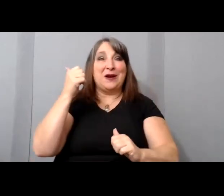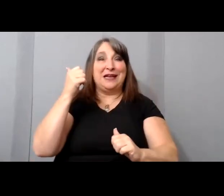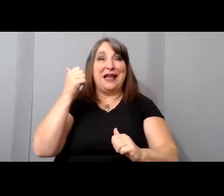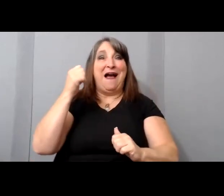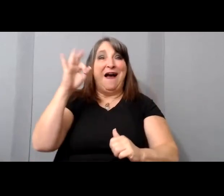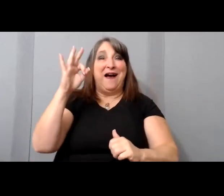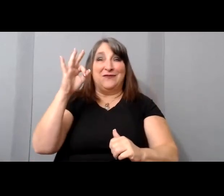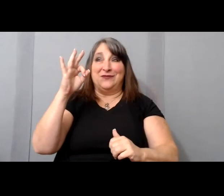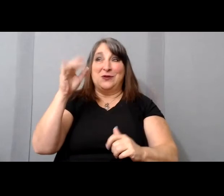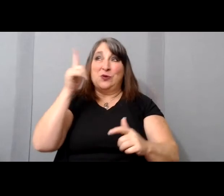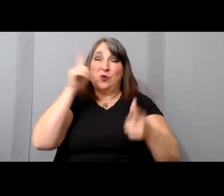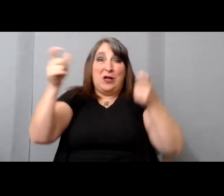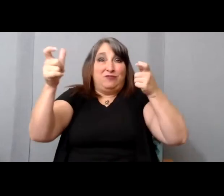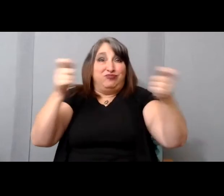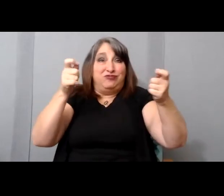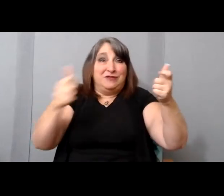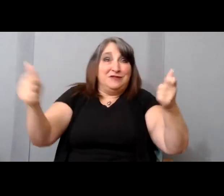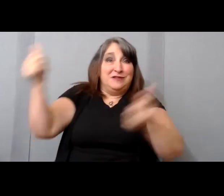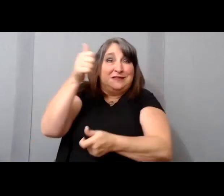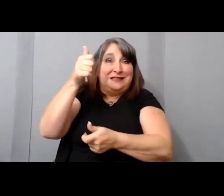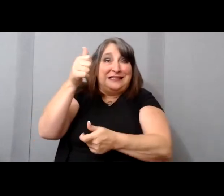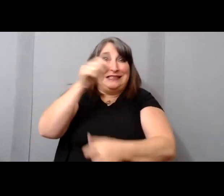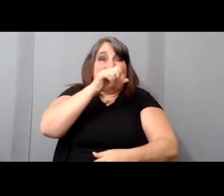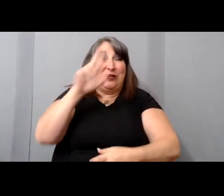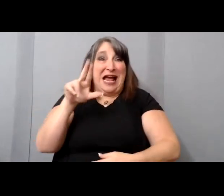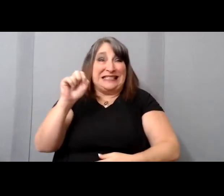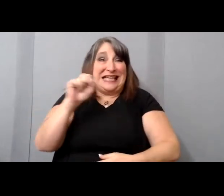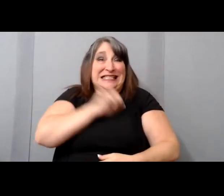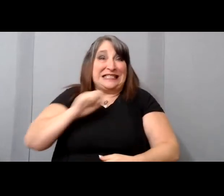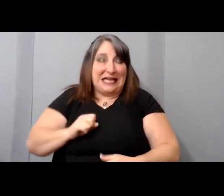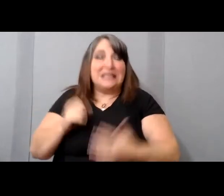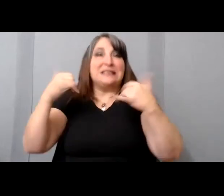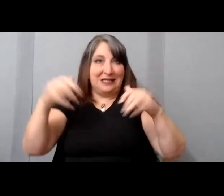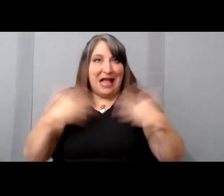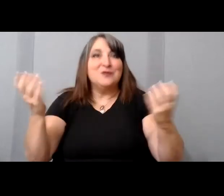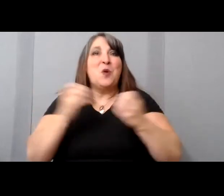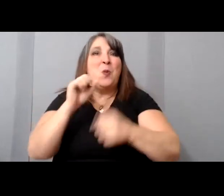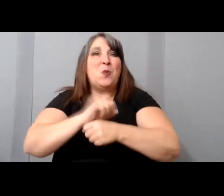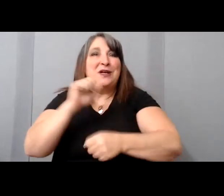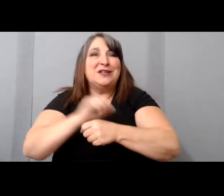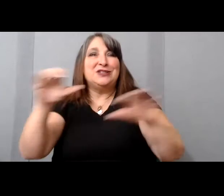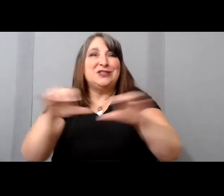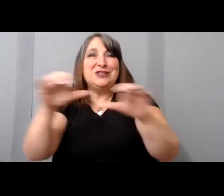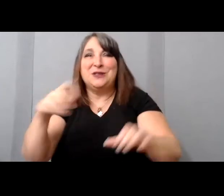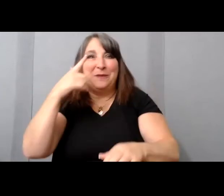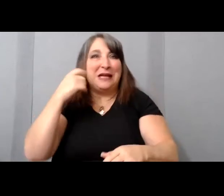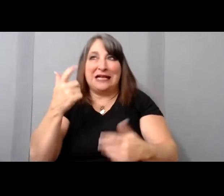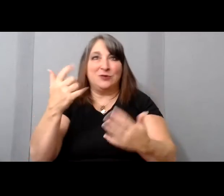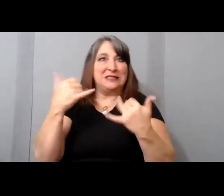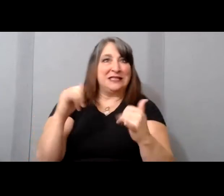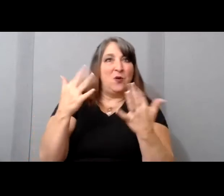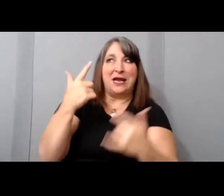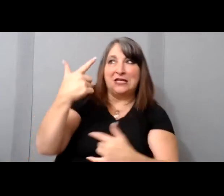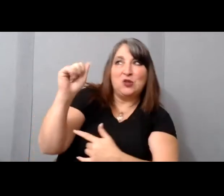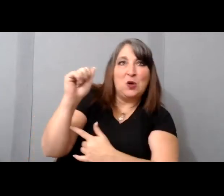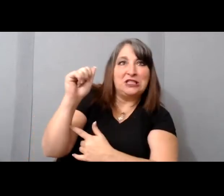balance, and it comes down to Georgia. So we still have more work to do before the cycle is completely over. We will do our part